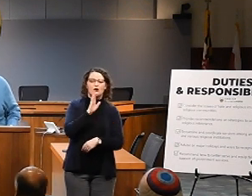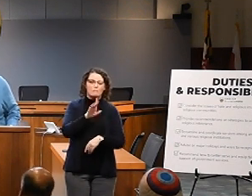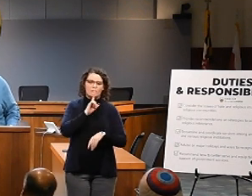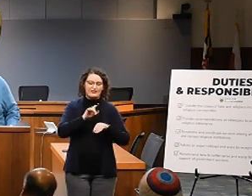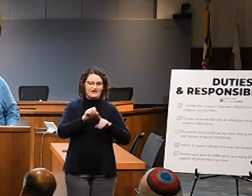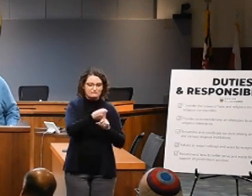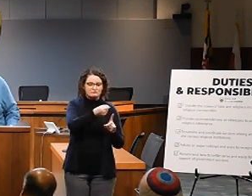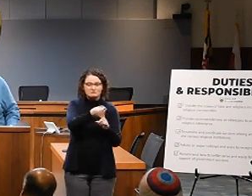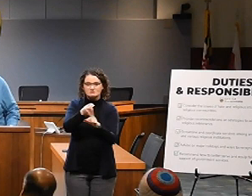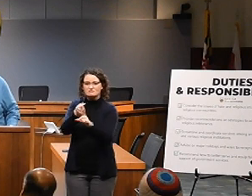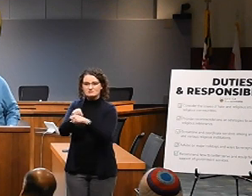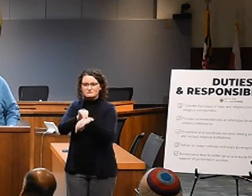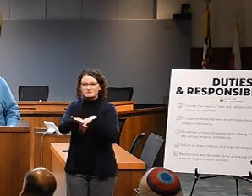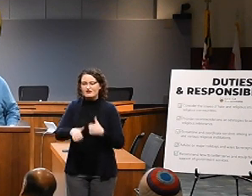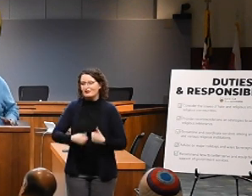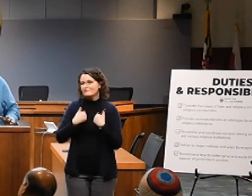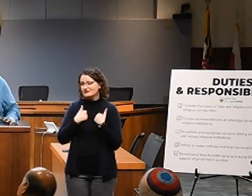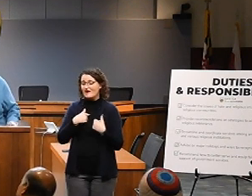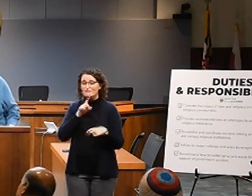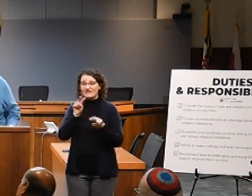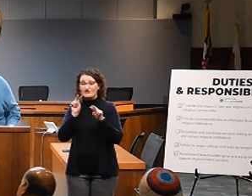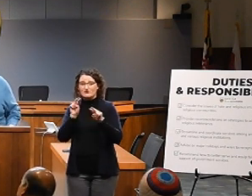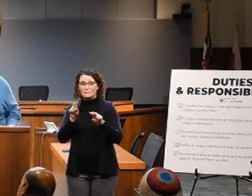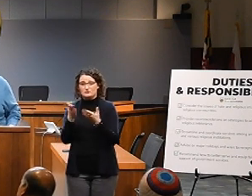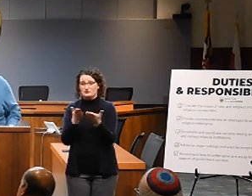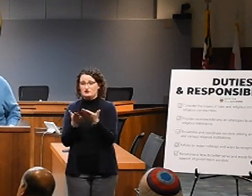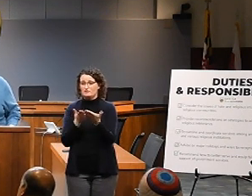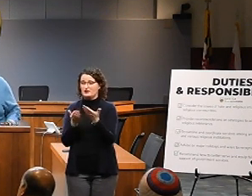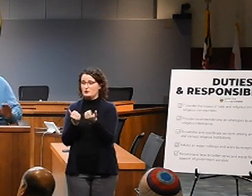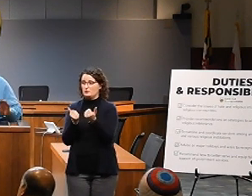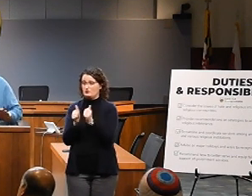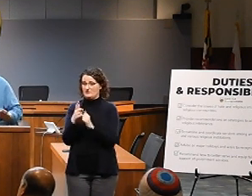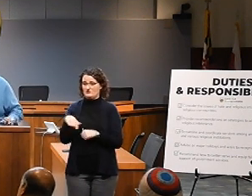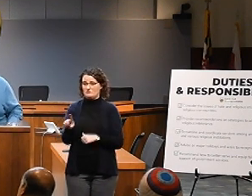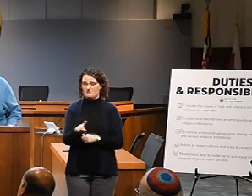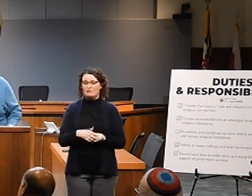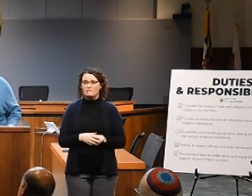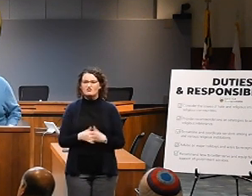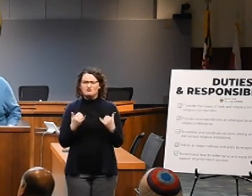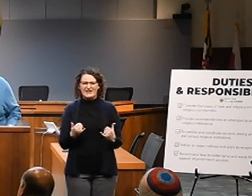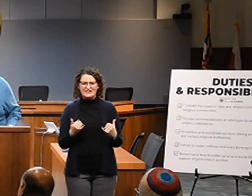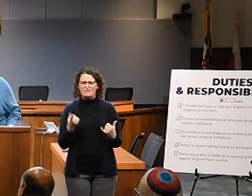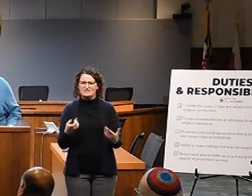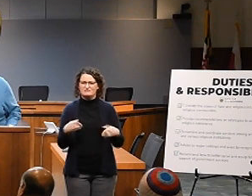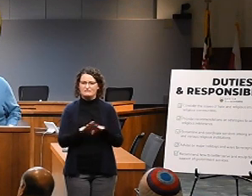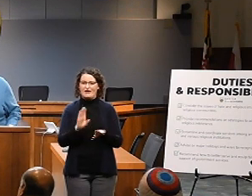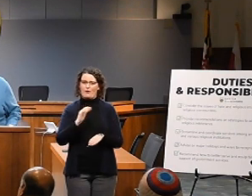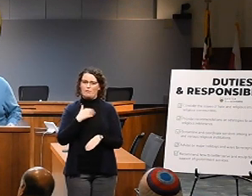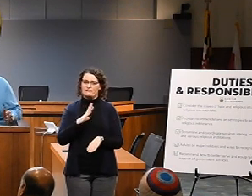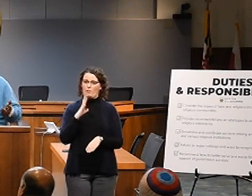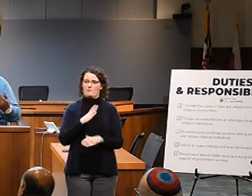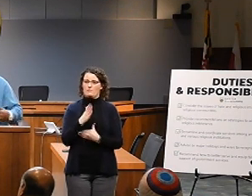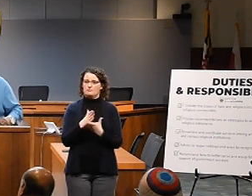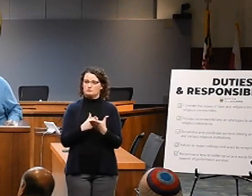serving alongside you. At this time, this concludes the formal portion of our ceremony, but I would like